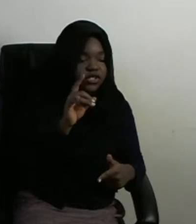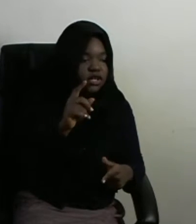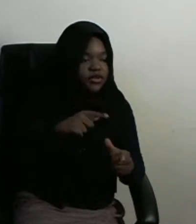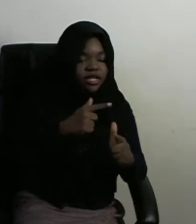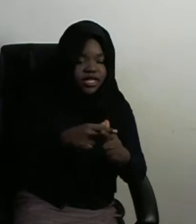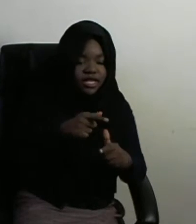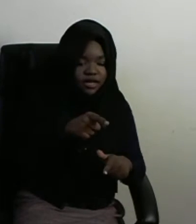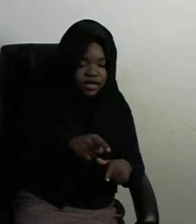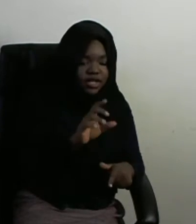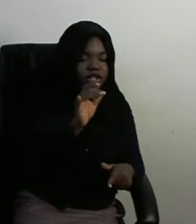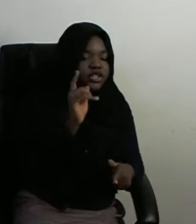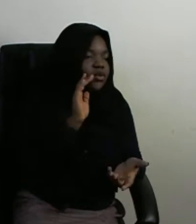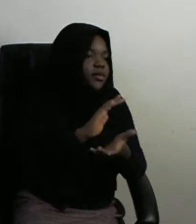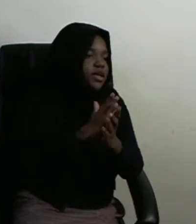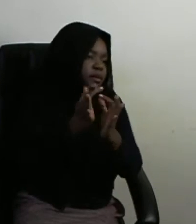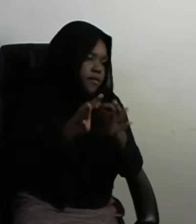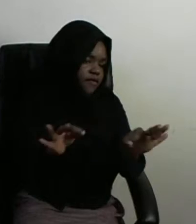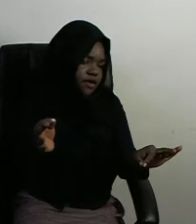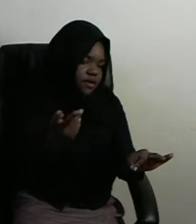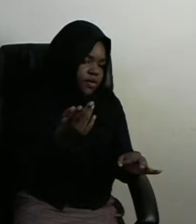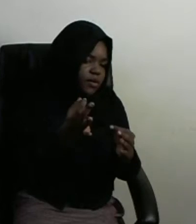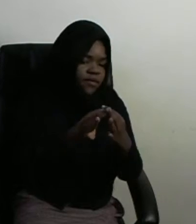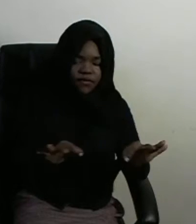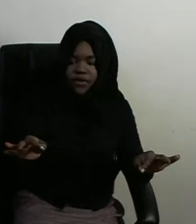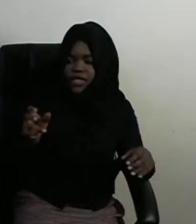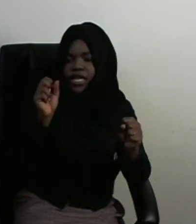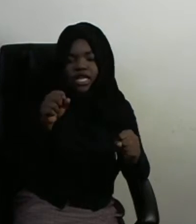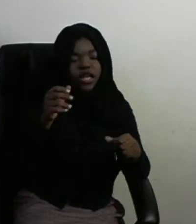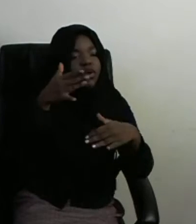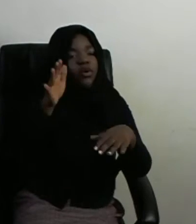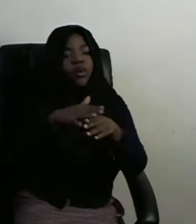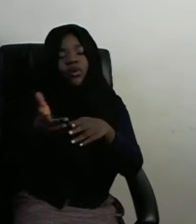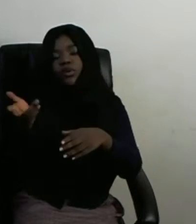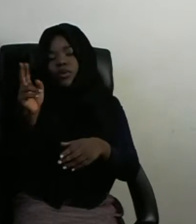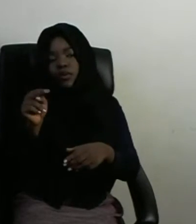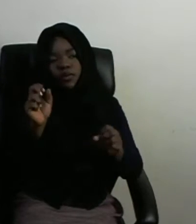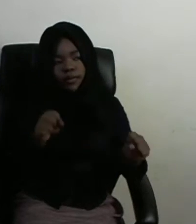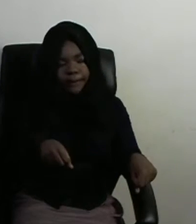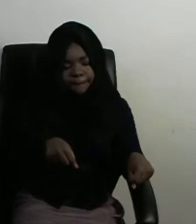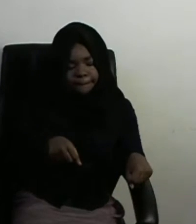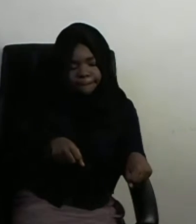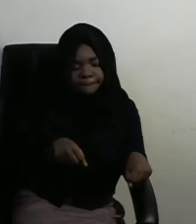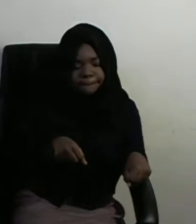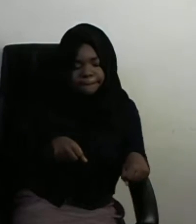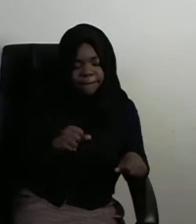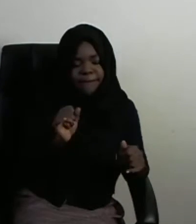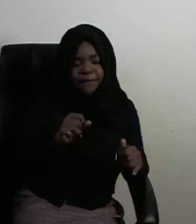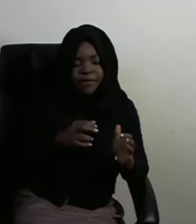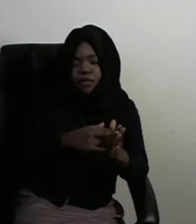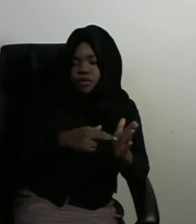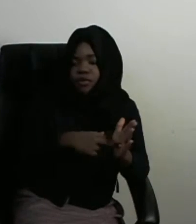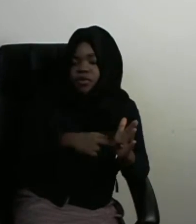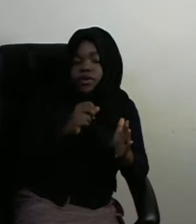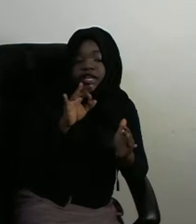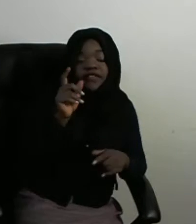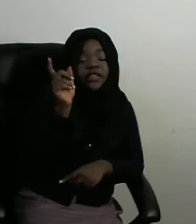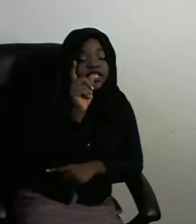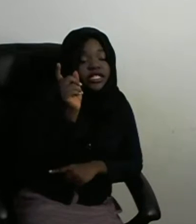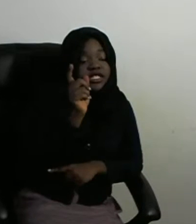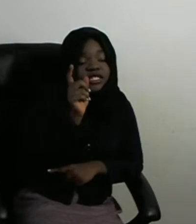she and her child will become free. They can go on their own. Okay? If